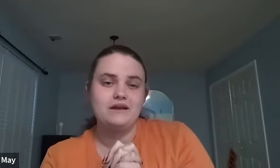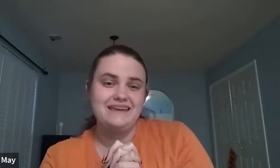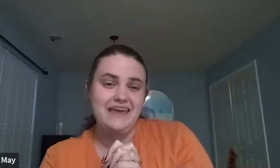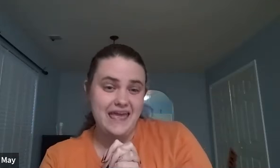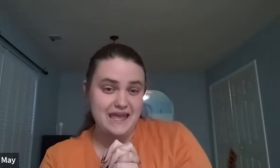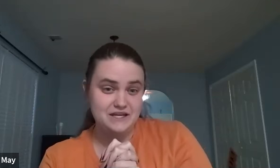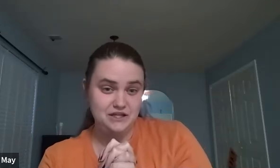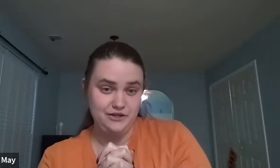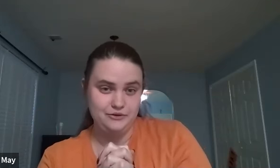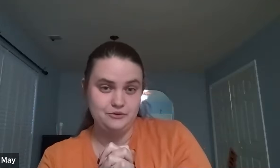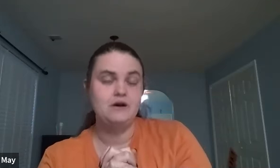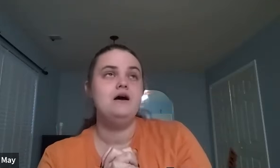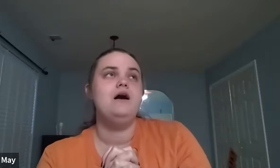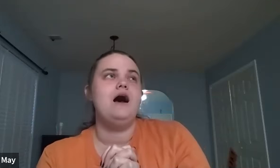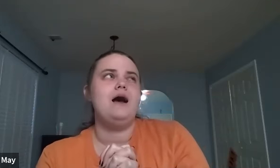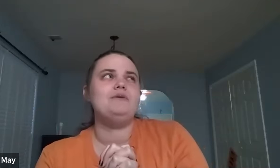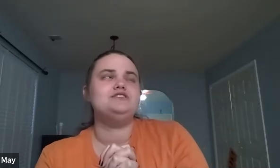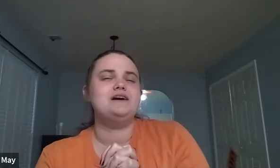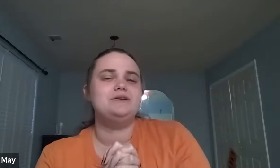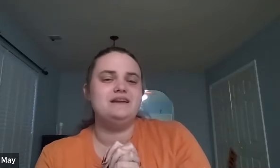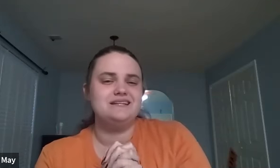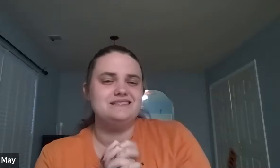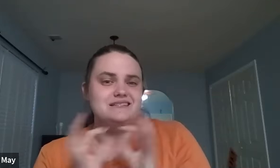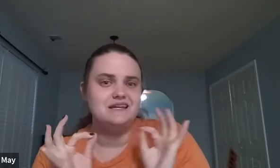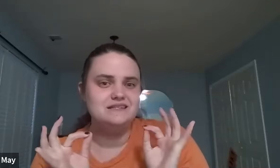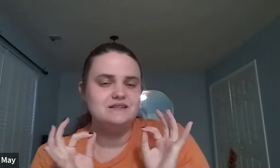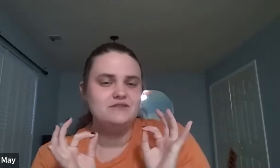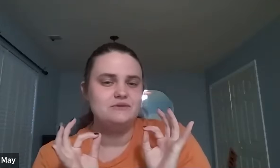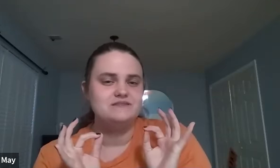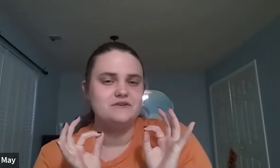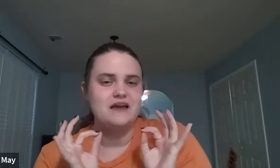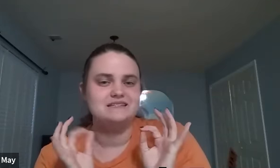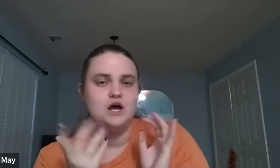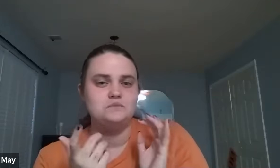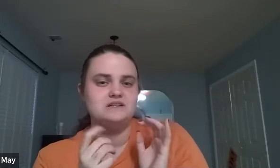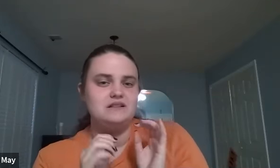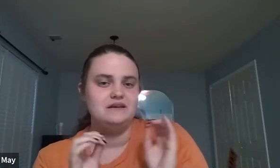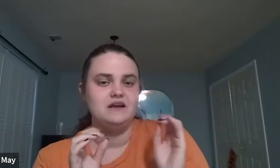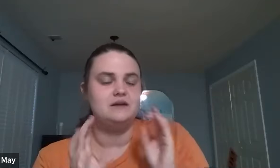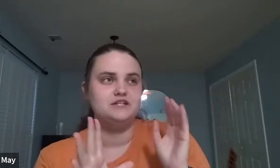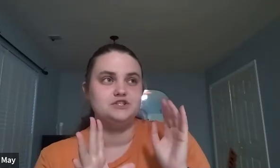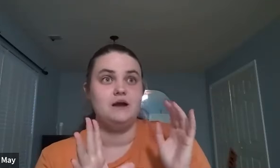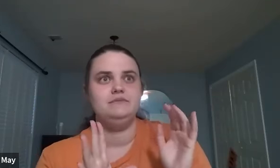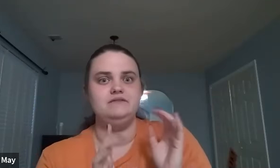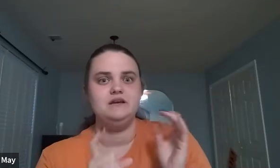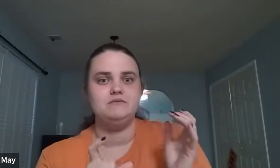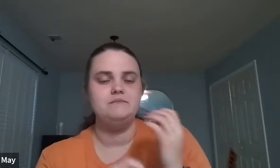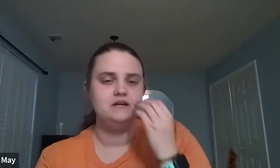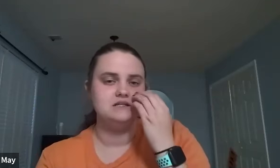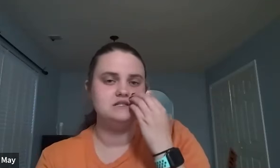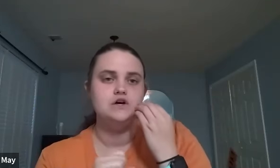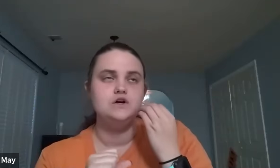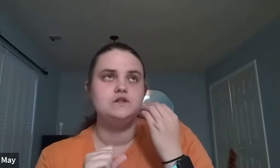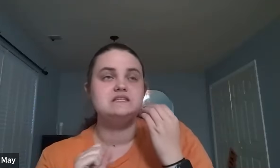For can you, I'm going to try to put it in a sentence. And the reason for that is to help kind of make sure I'm giving it right, because the sign